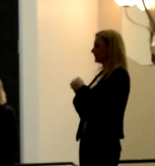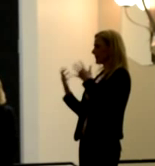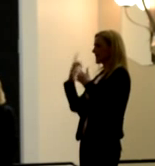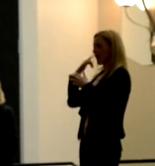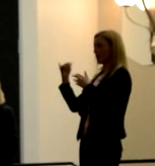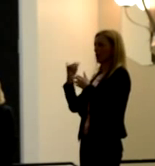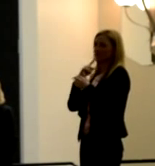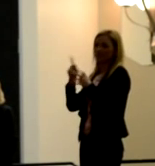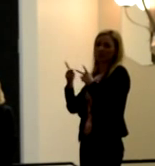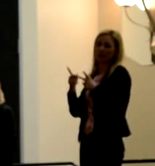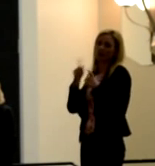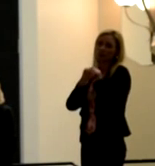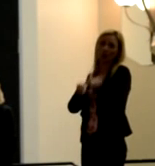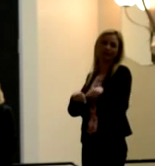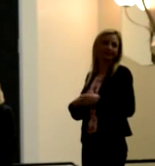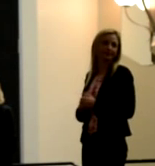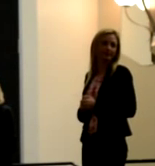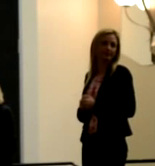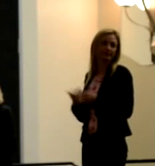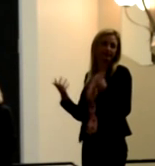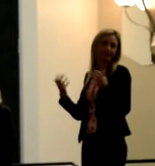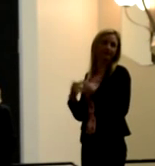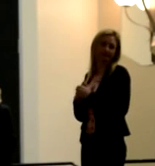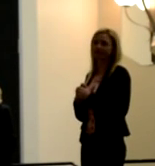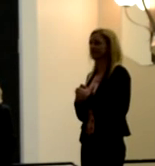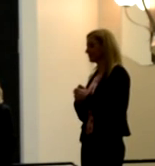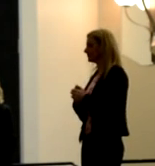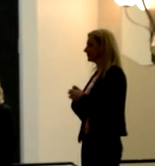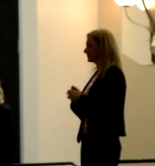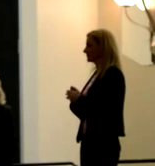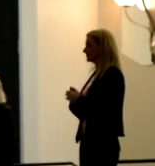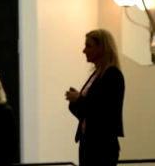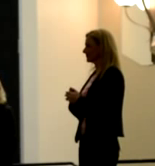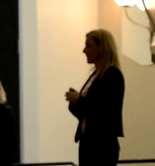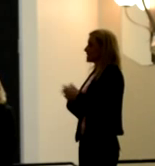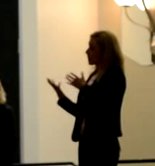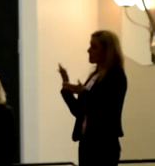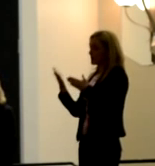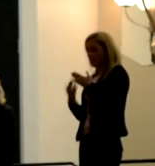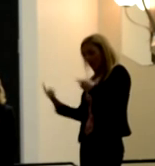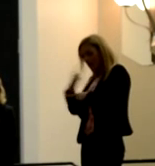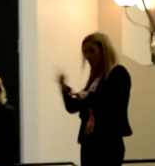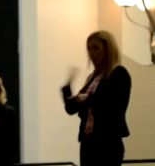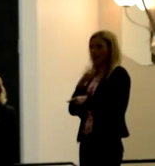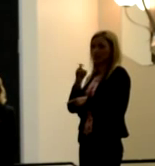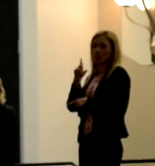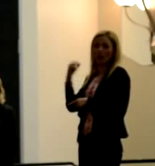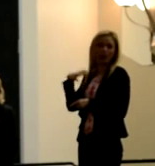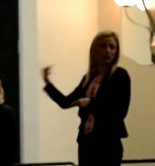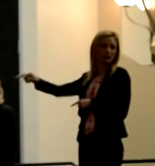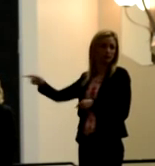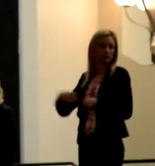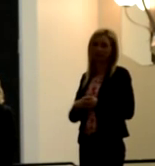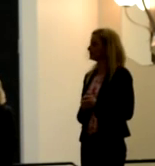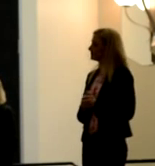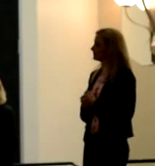ambitious. And California, unfortunately, California is the place to be. You have to go to California. So maybe someday you'll be